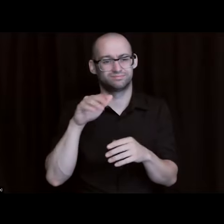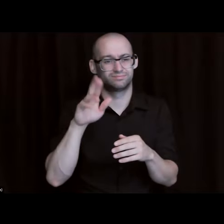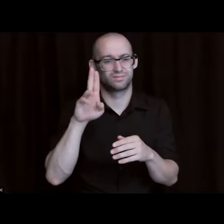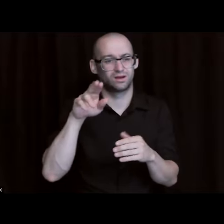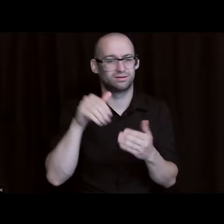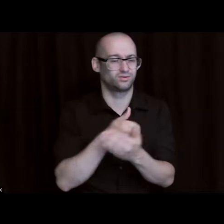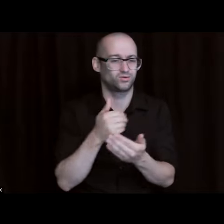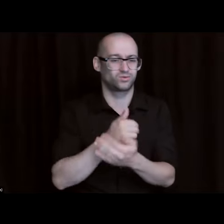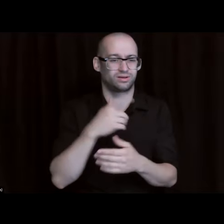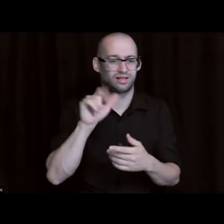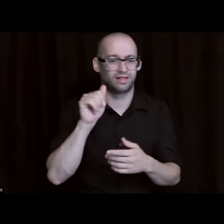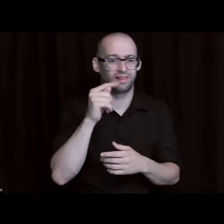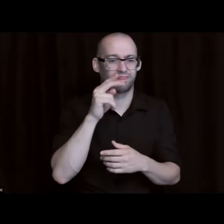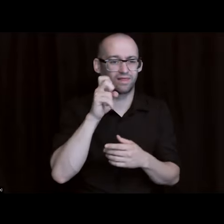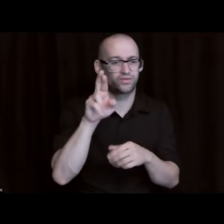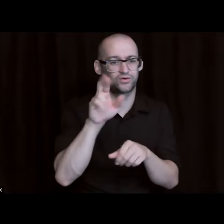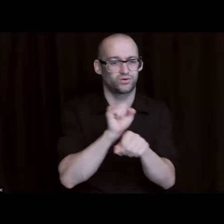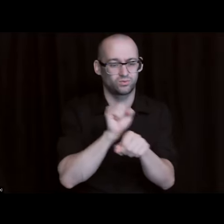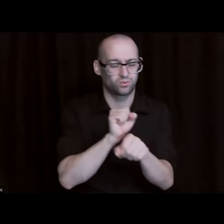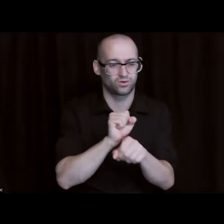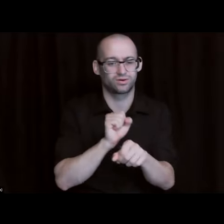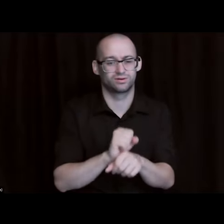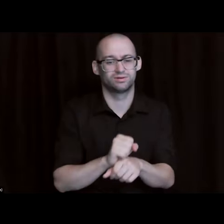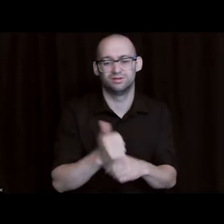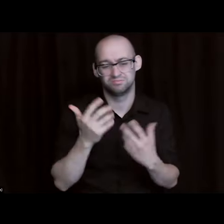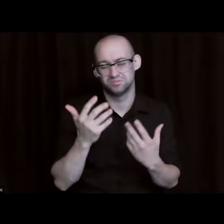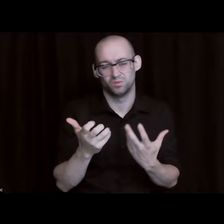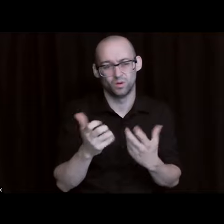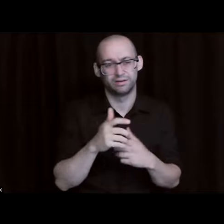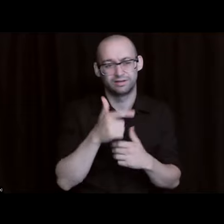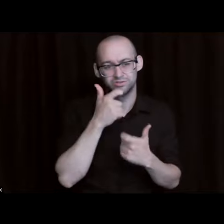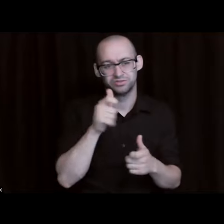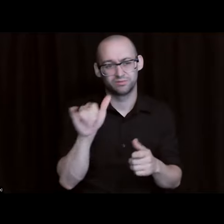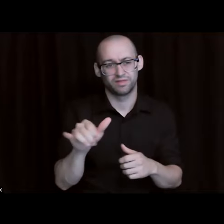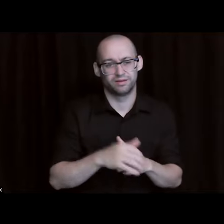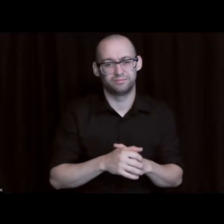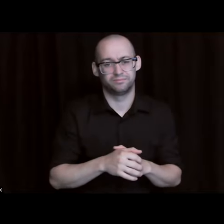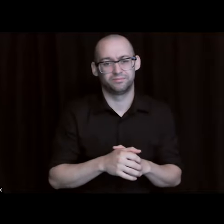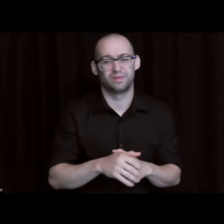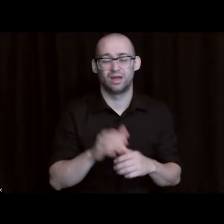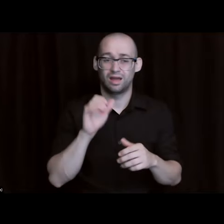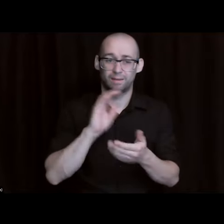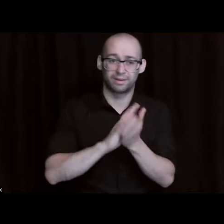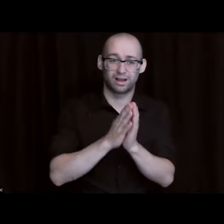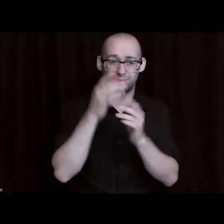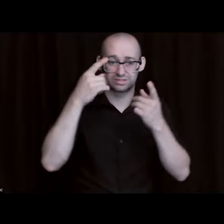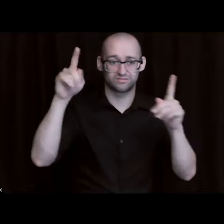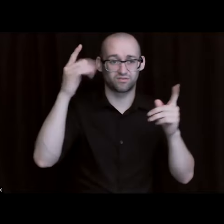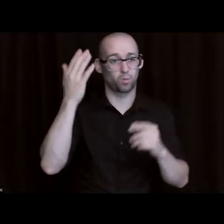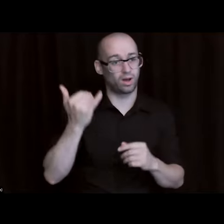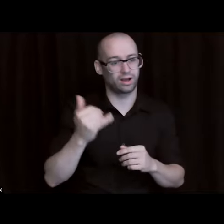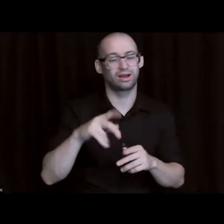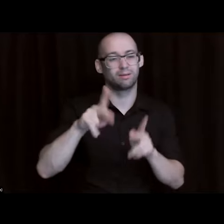to master technology some more. But what made this program successful was that participants received that